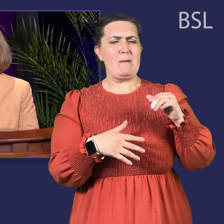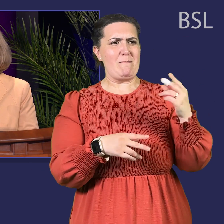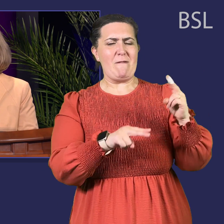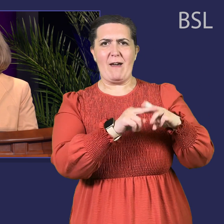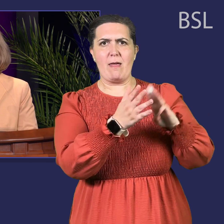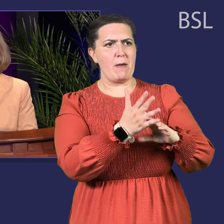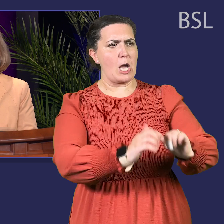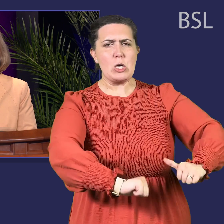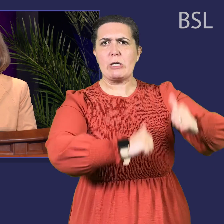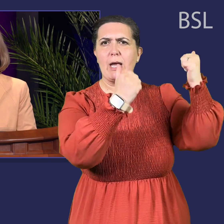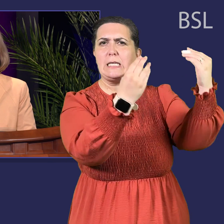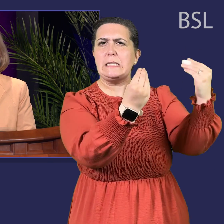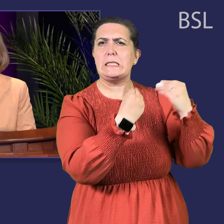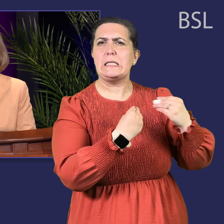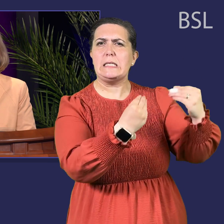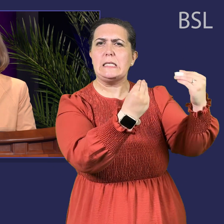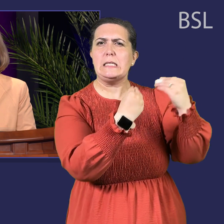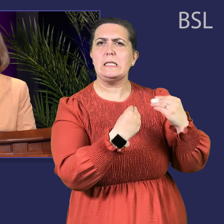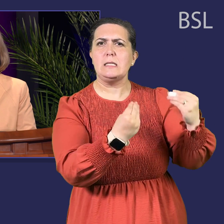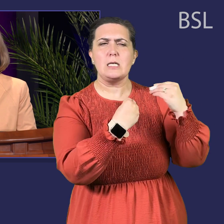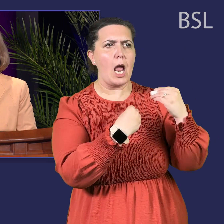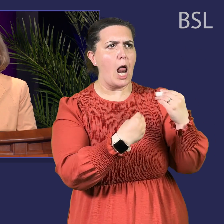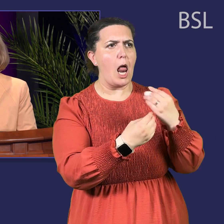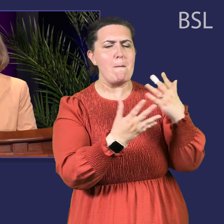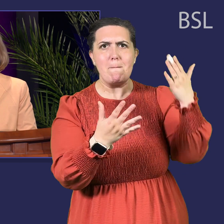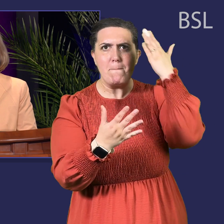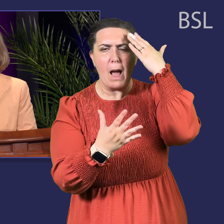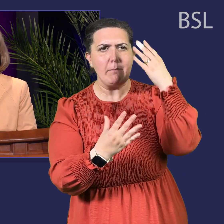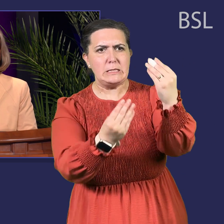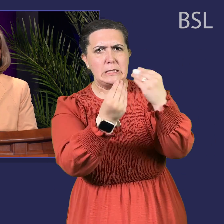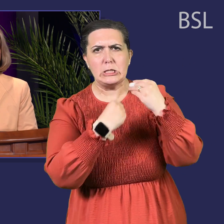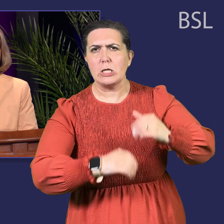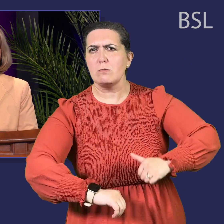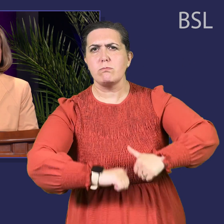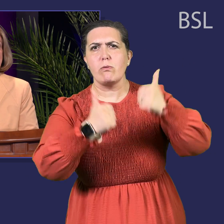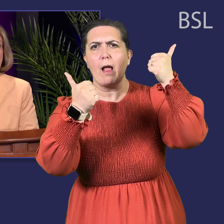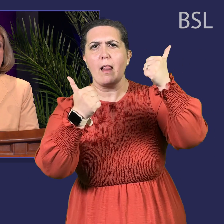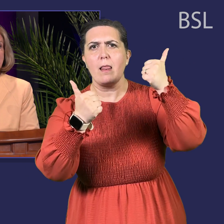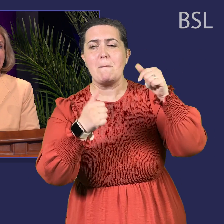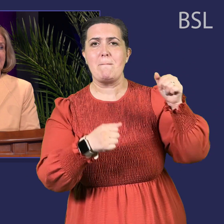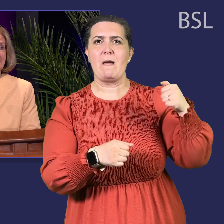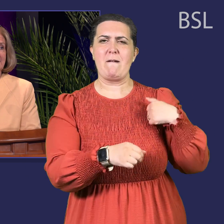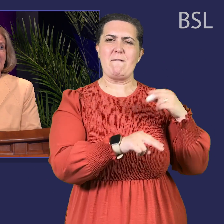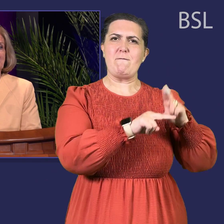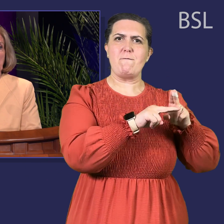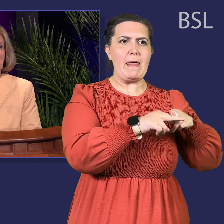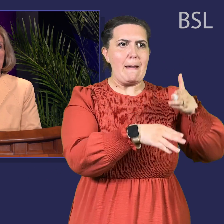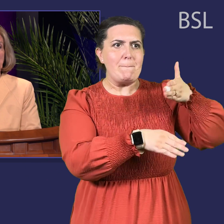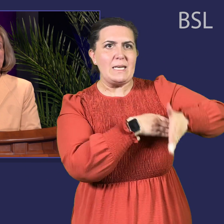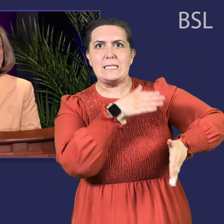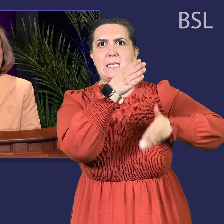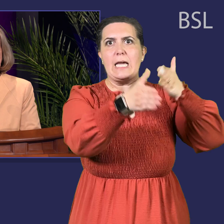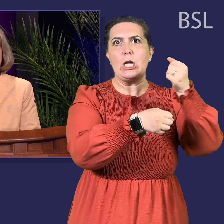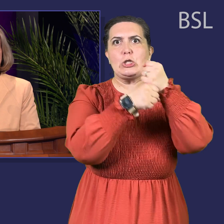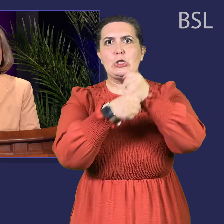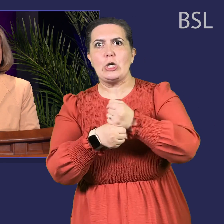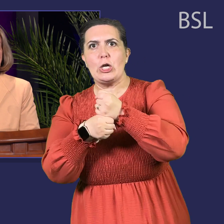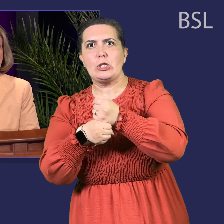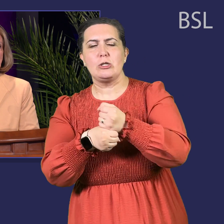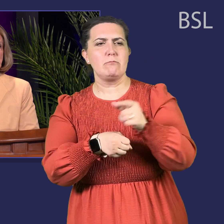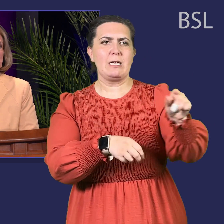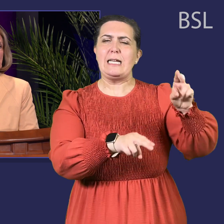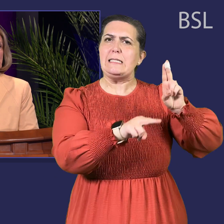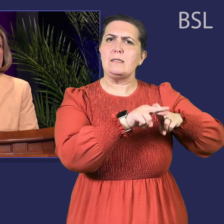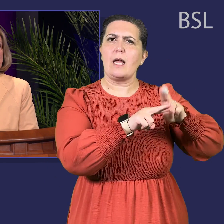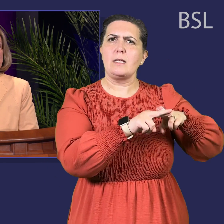what wonderful teachers our parents were. We learned volumes from Mother daily, and although busy with his professional